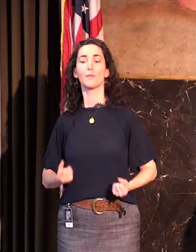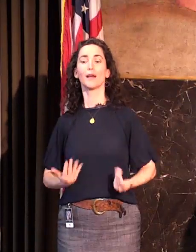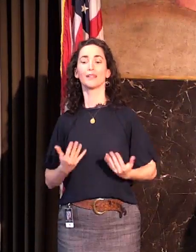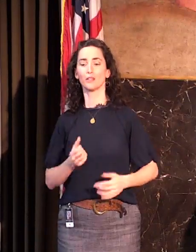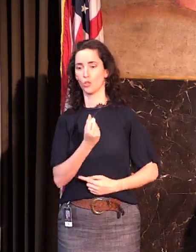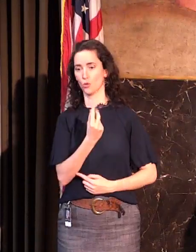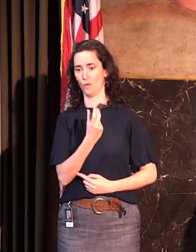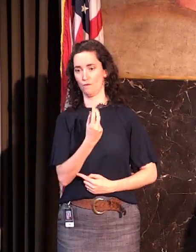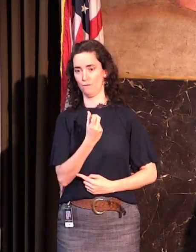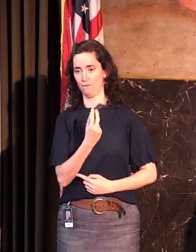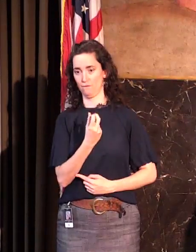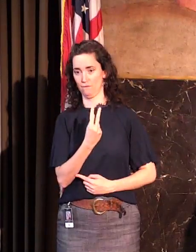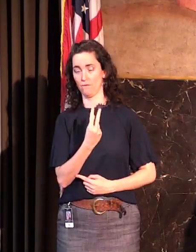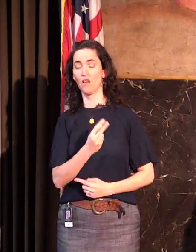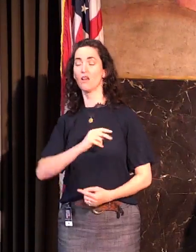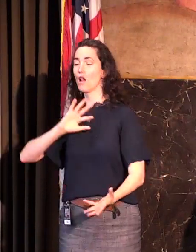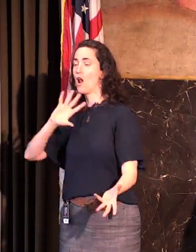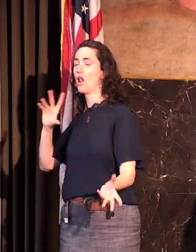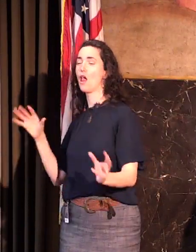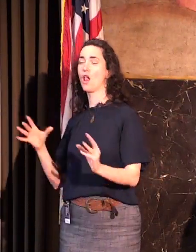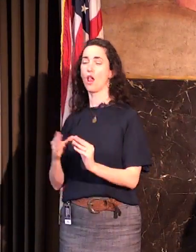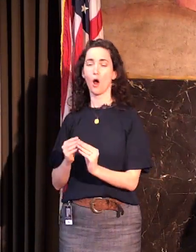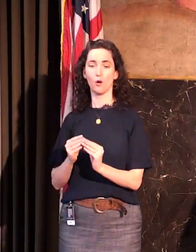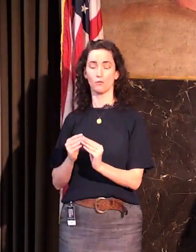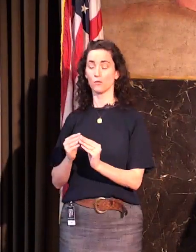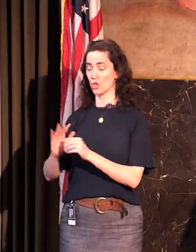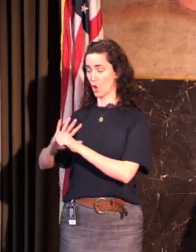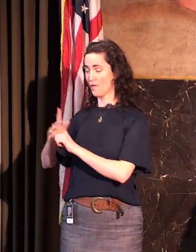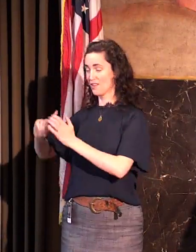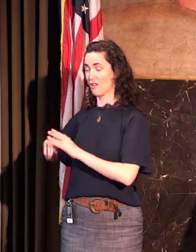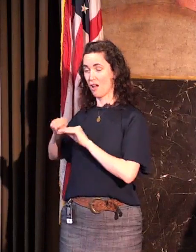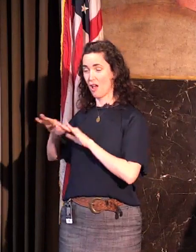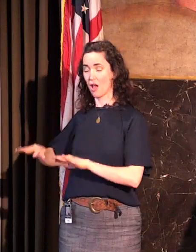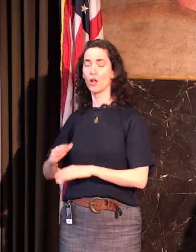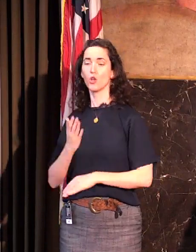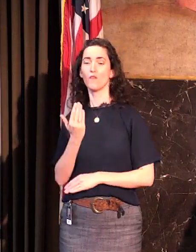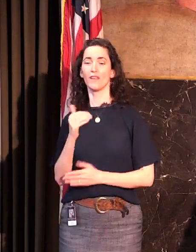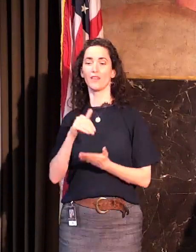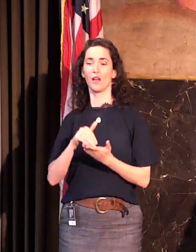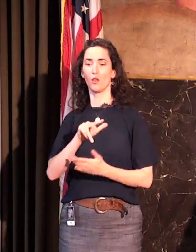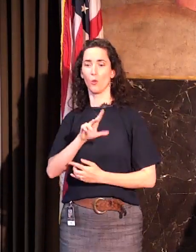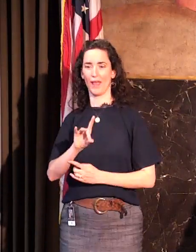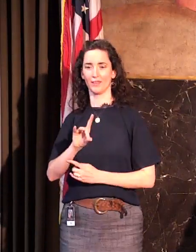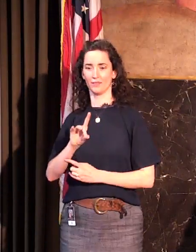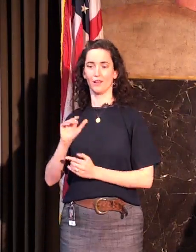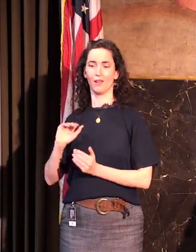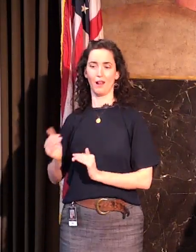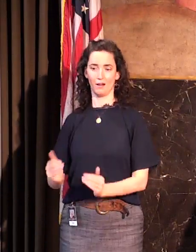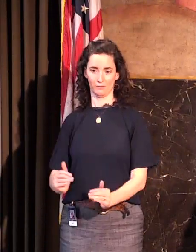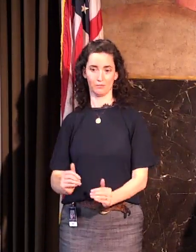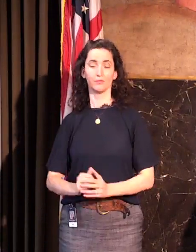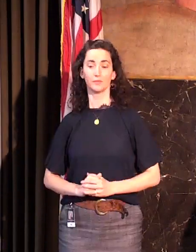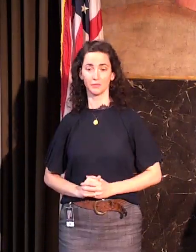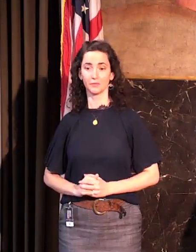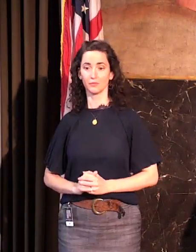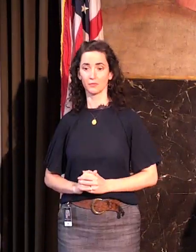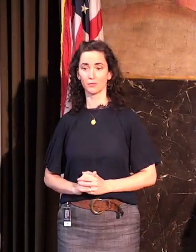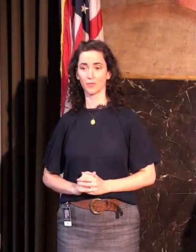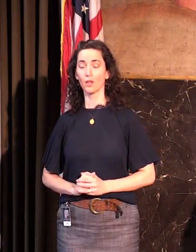brings us to 15,038 since the beginning of the pandemic. The percentage of emergency